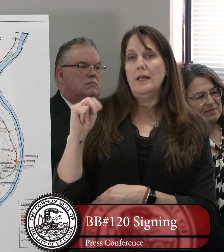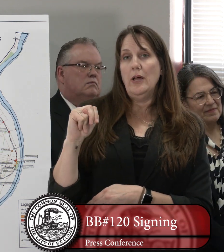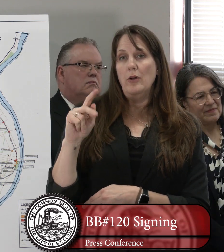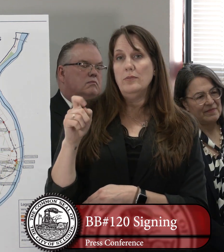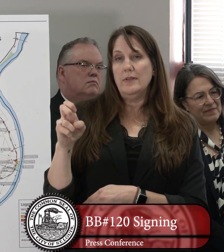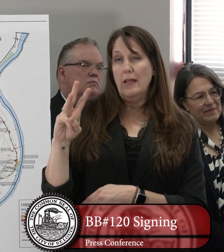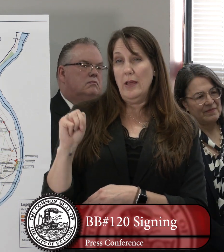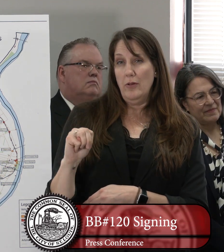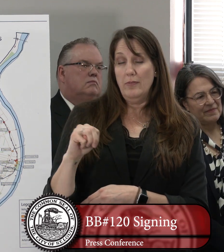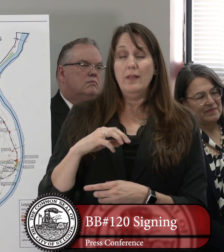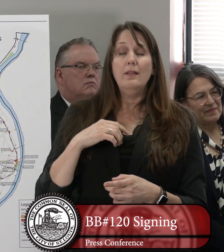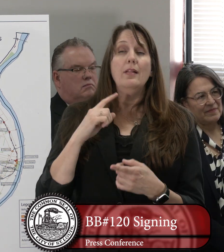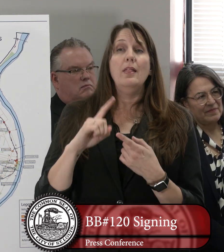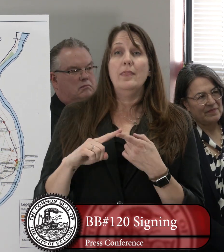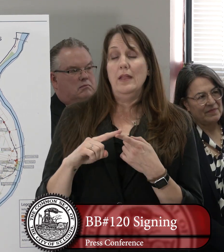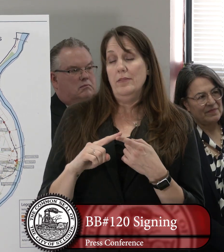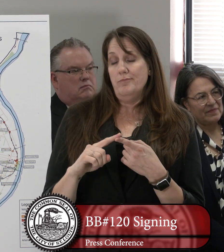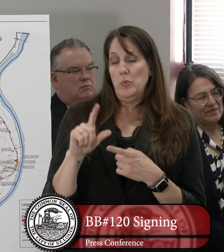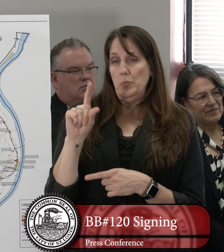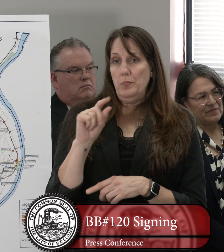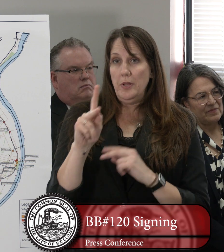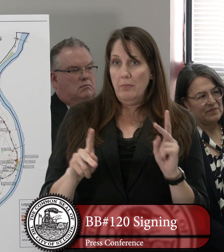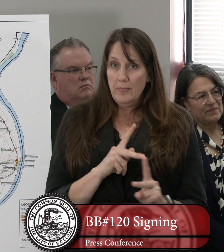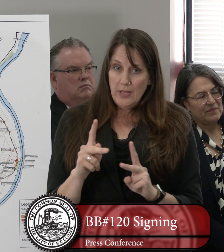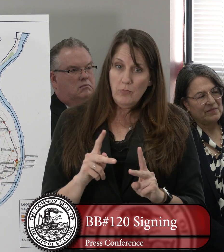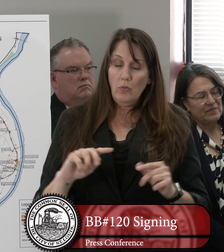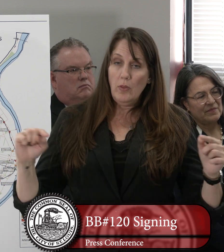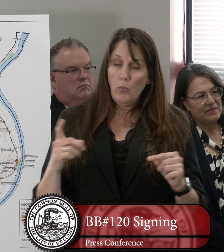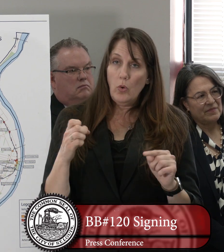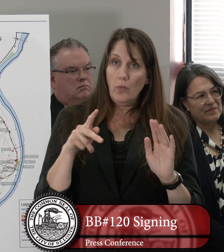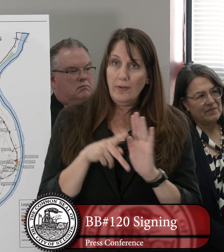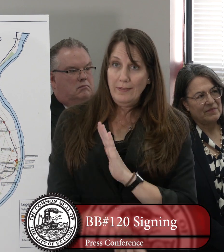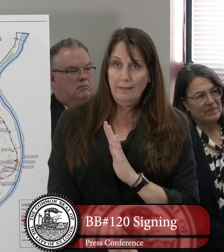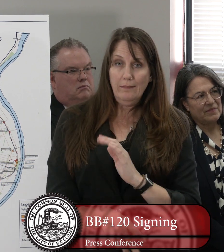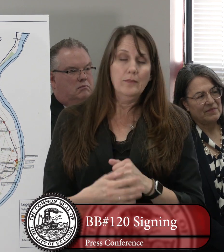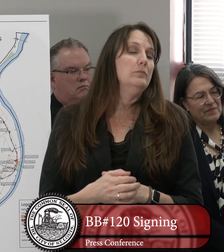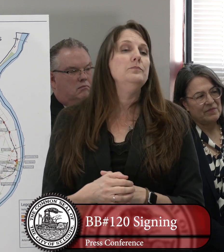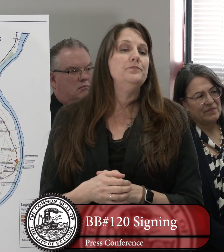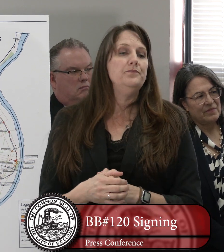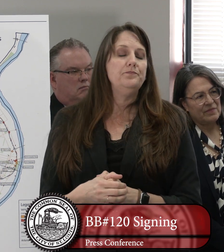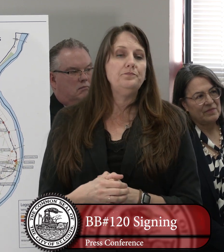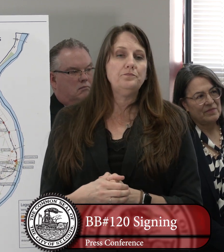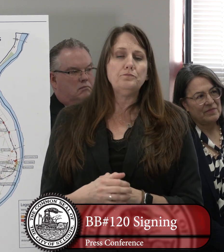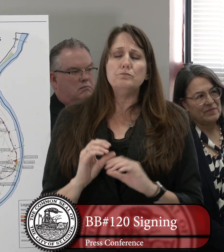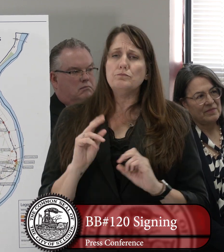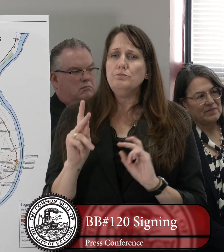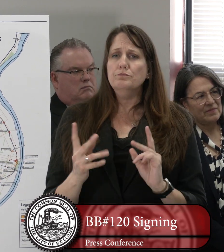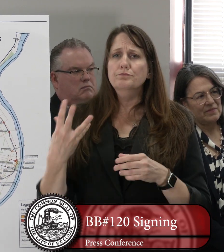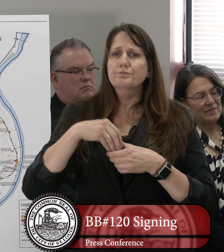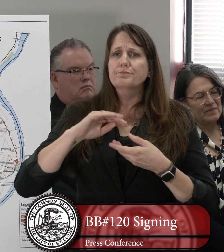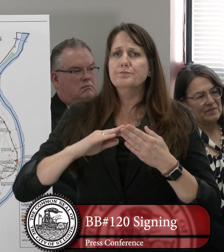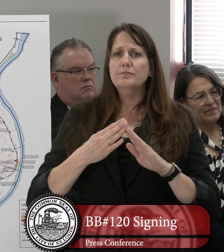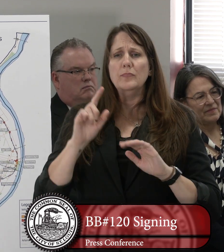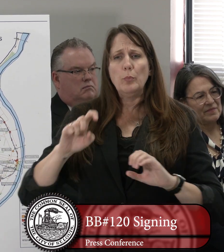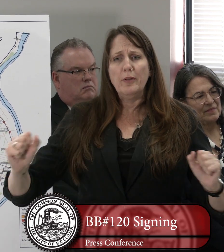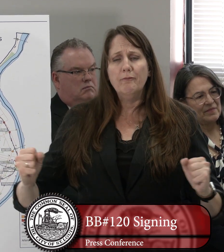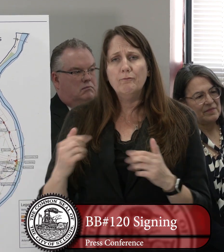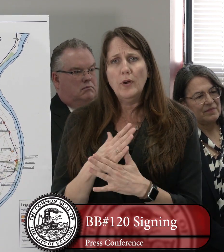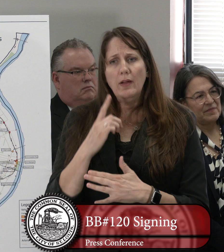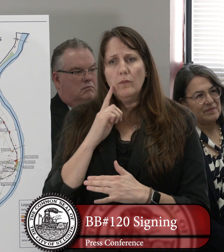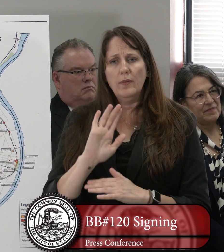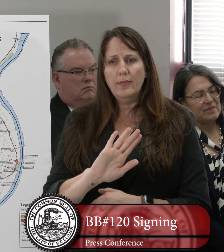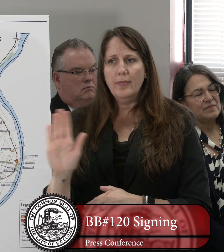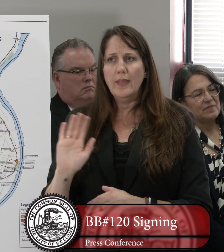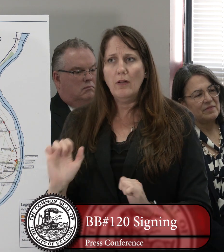For years, we've lived with streets that exacerbate the recklessness of drivers, and no one in our city should live in fear for their